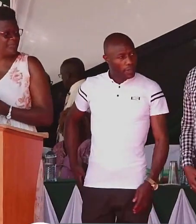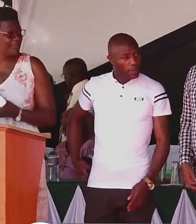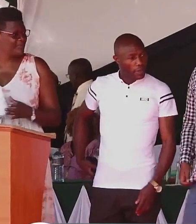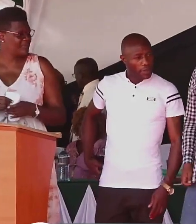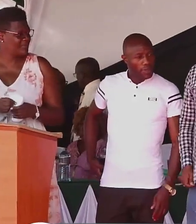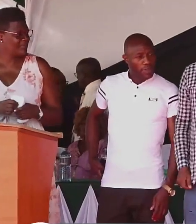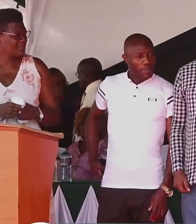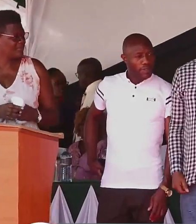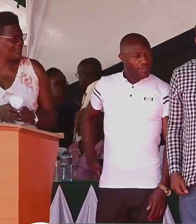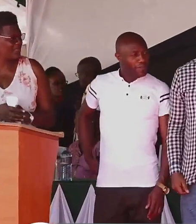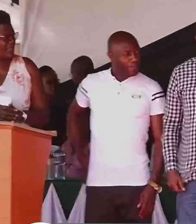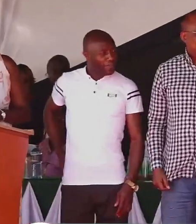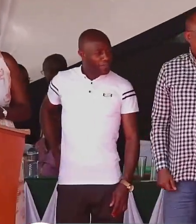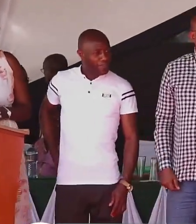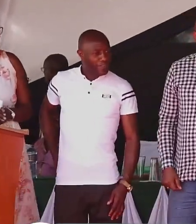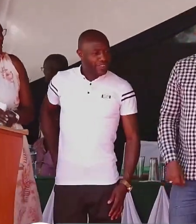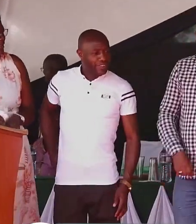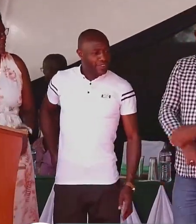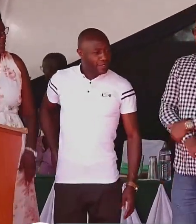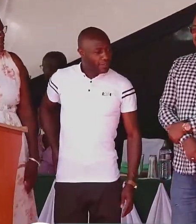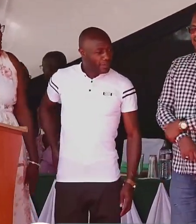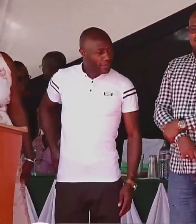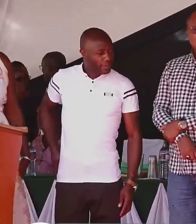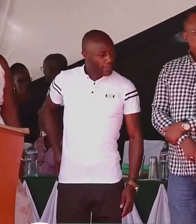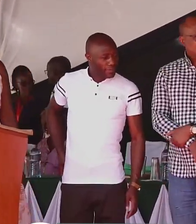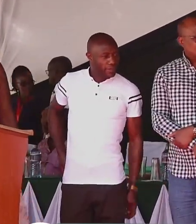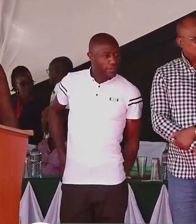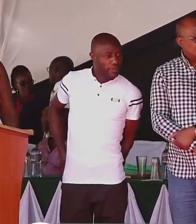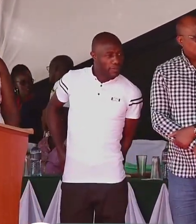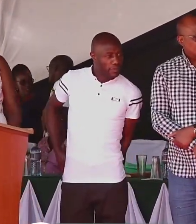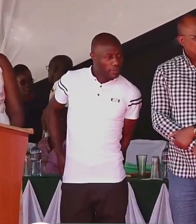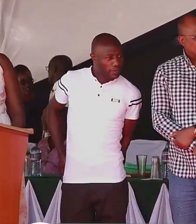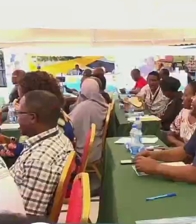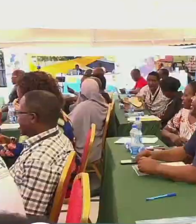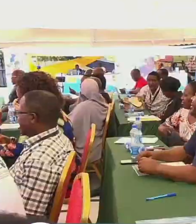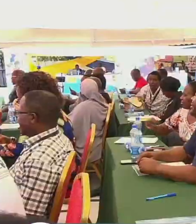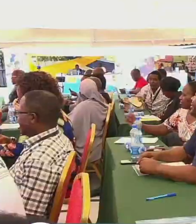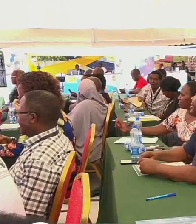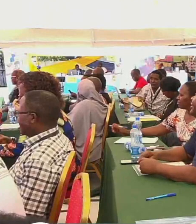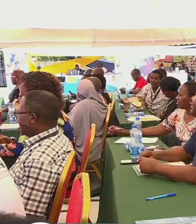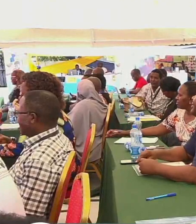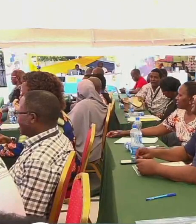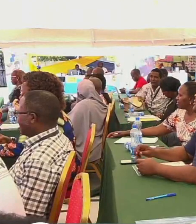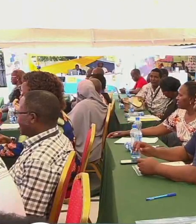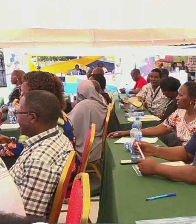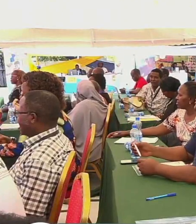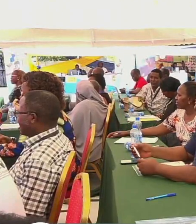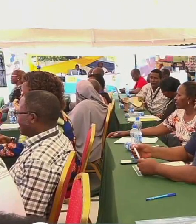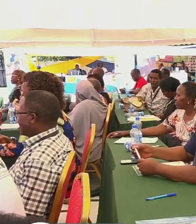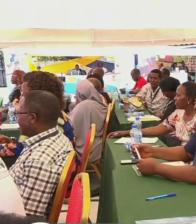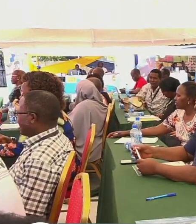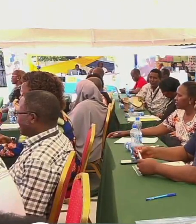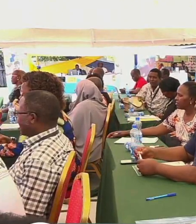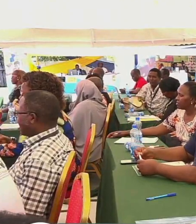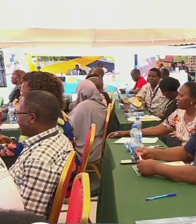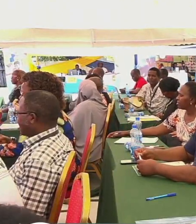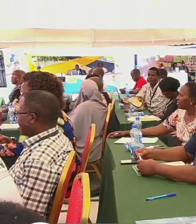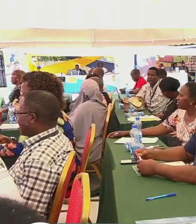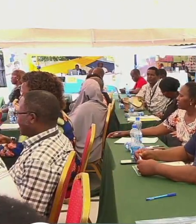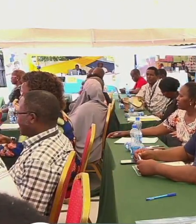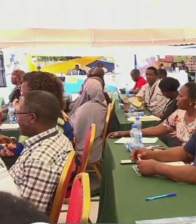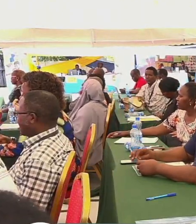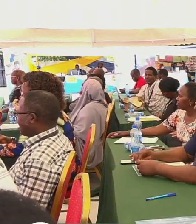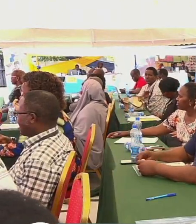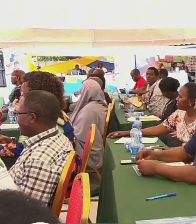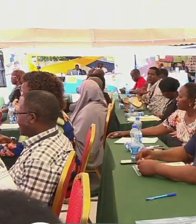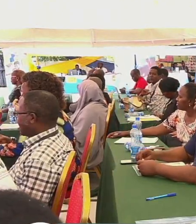making me feel too short. Please, so we have guests. The Deputy Governor is present. We appreciate you. We have the First Ladies